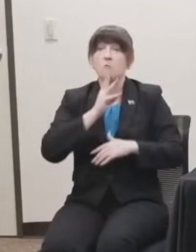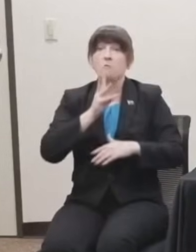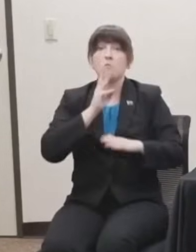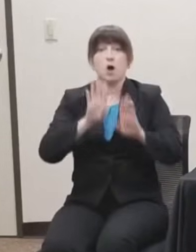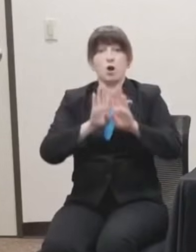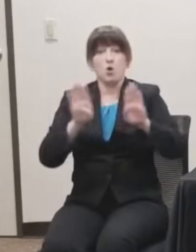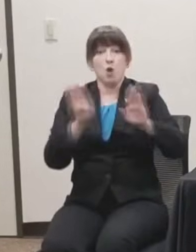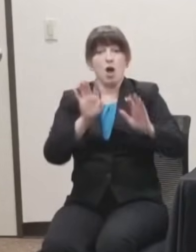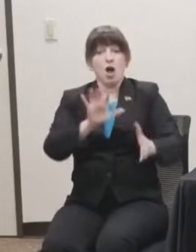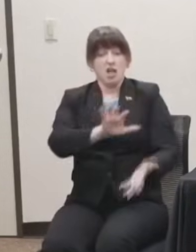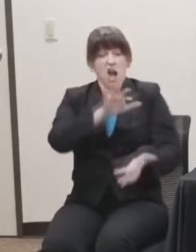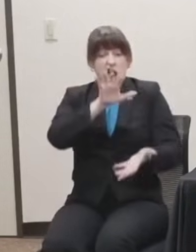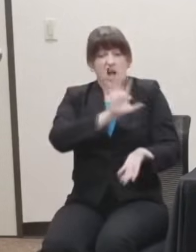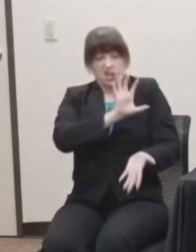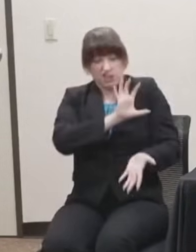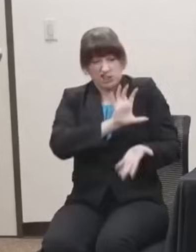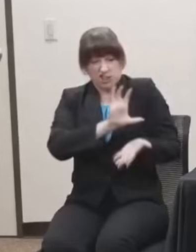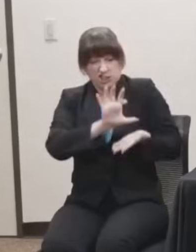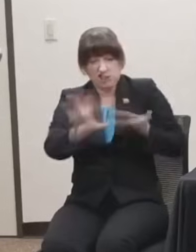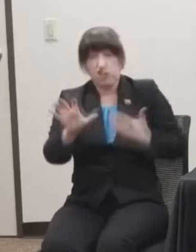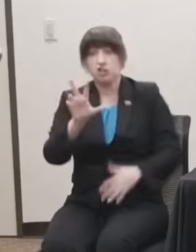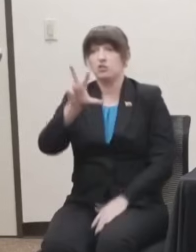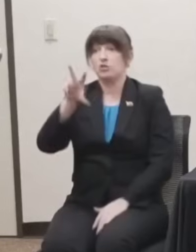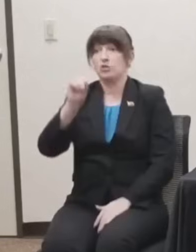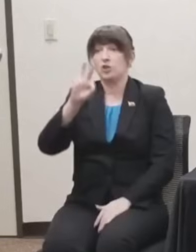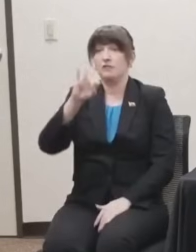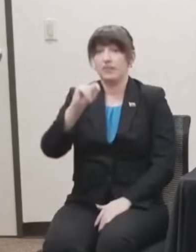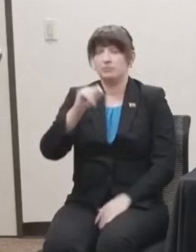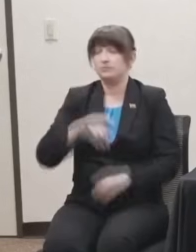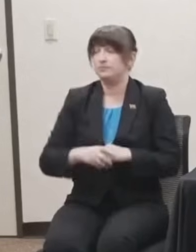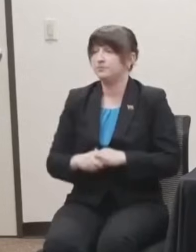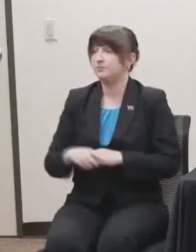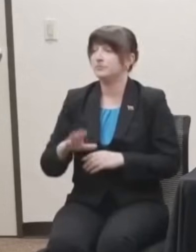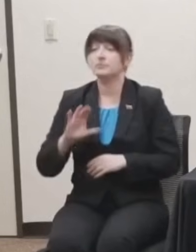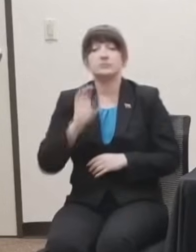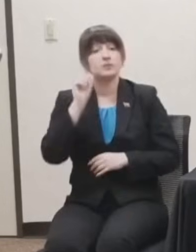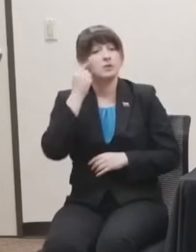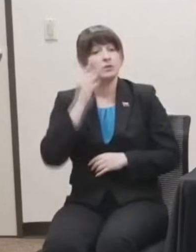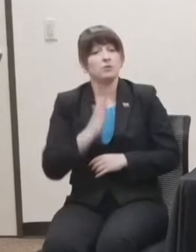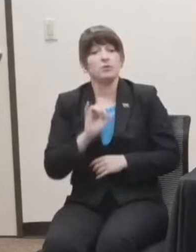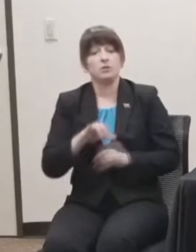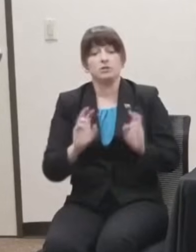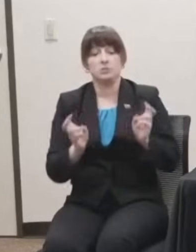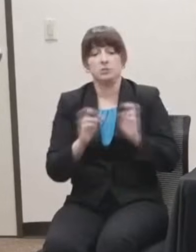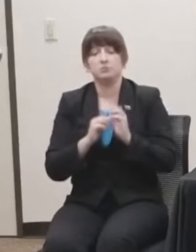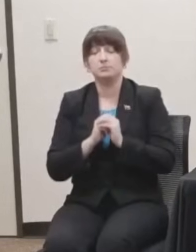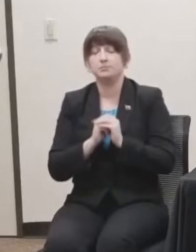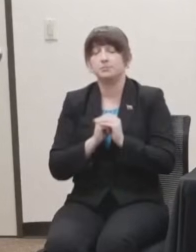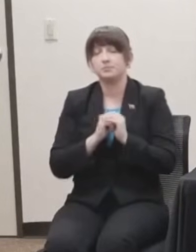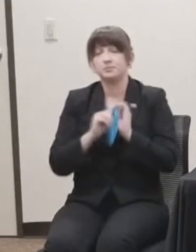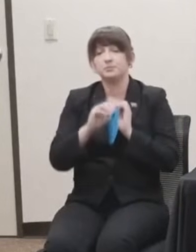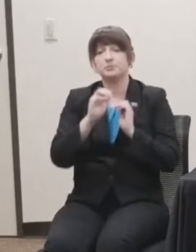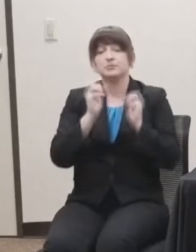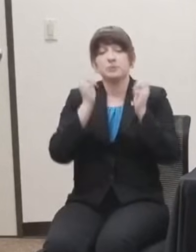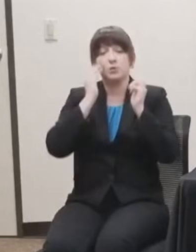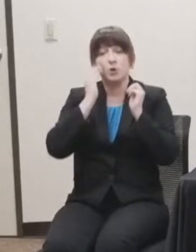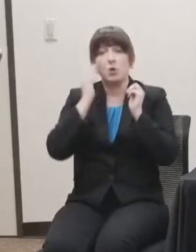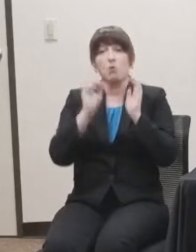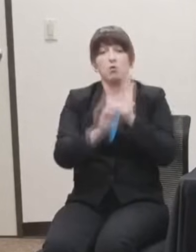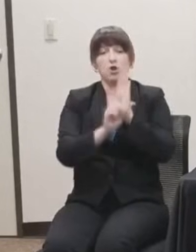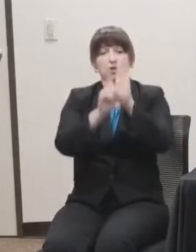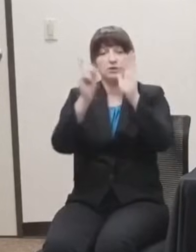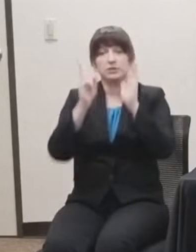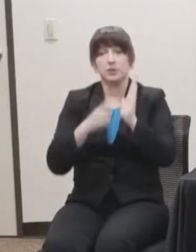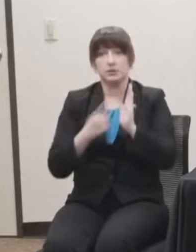on that topic, we know that these alerts can be life-saving at times, and a lot of times these forecasters get their information from the National Weather Service. Are